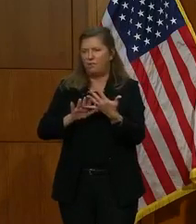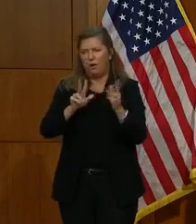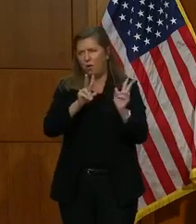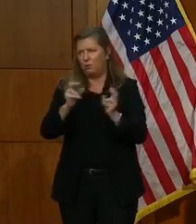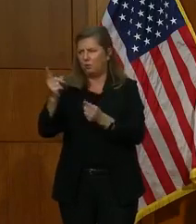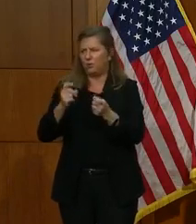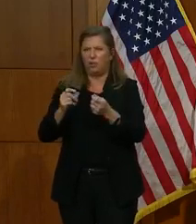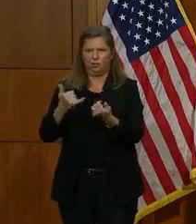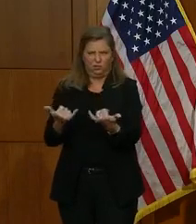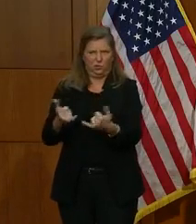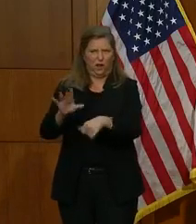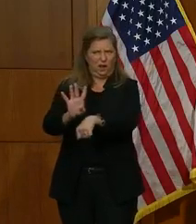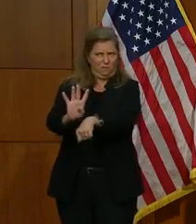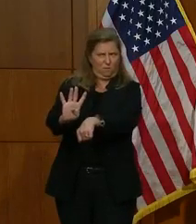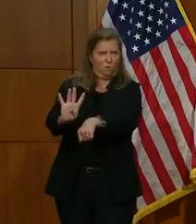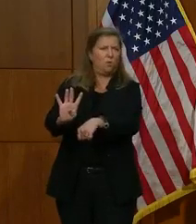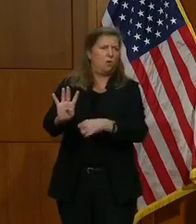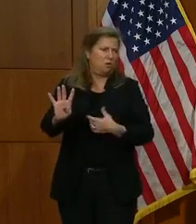And I think